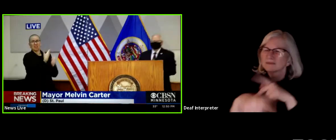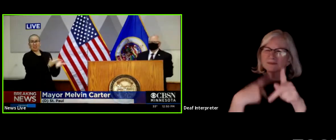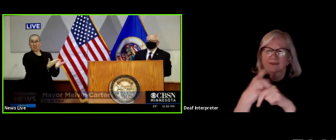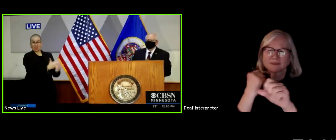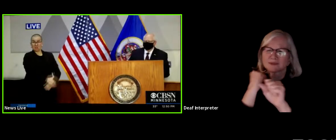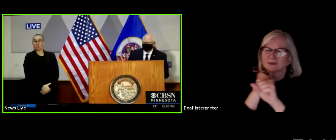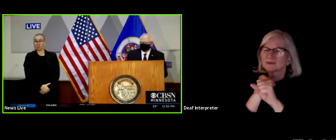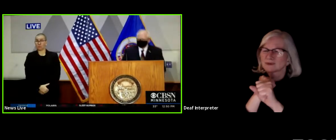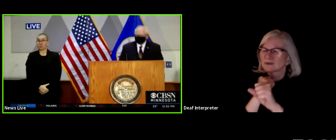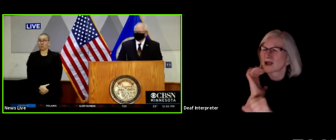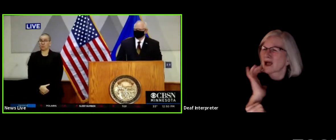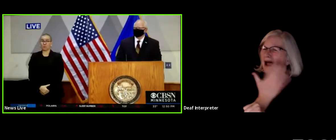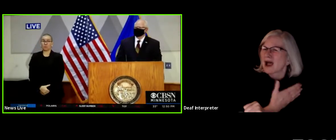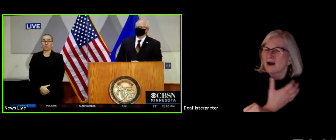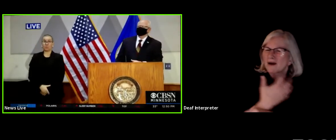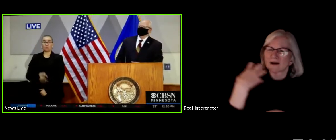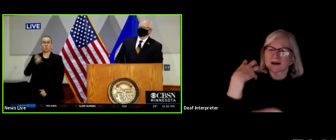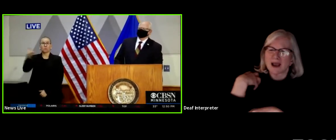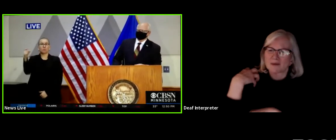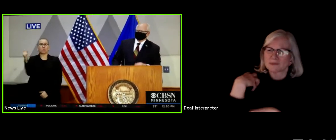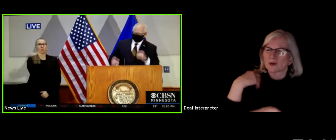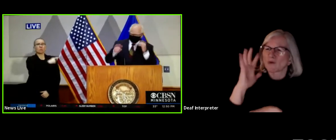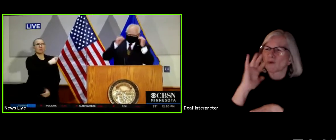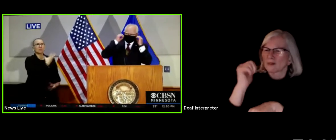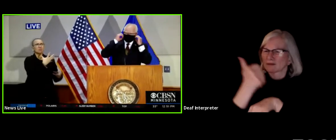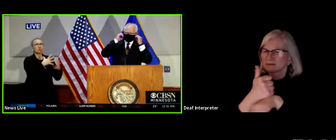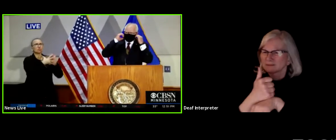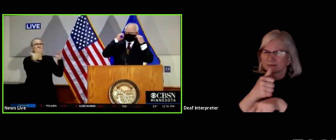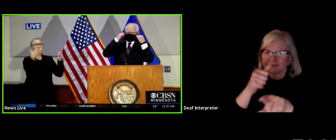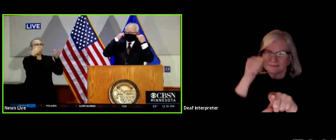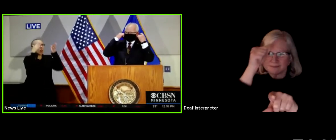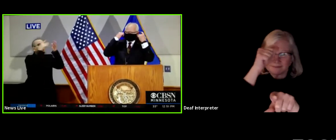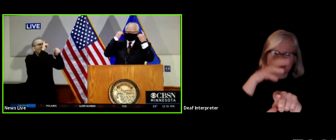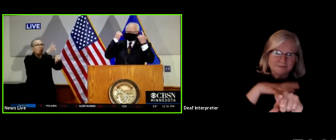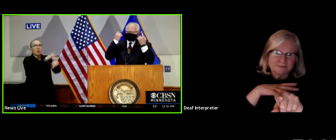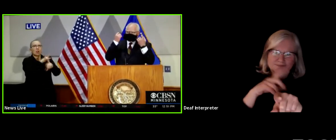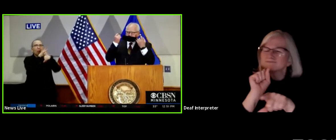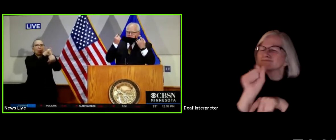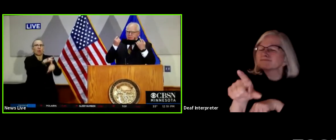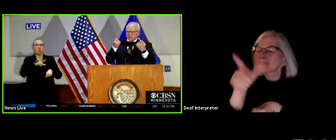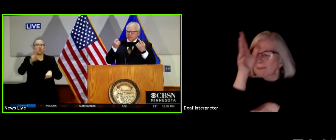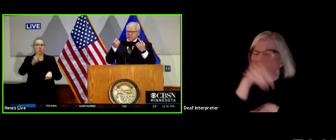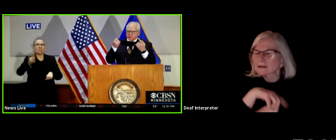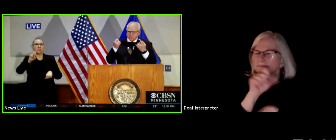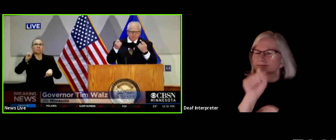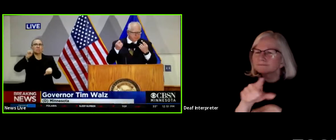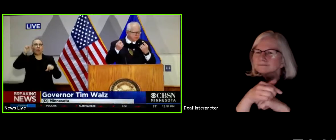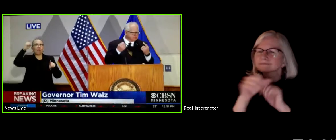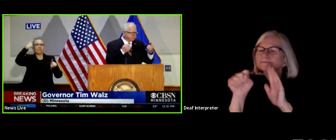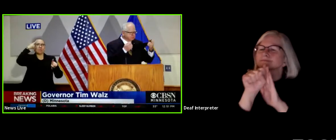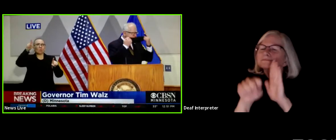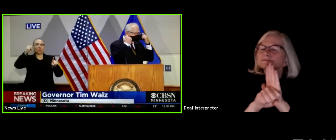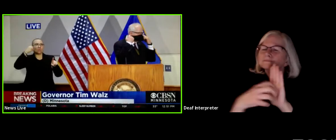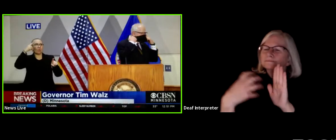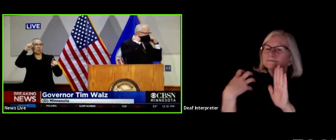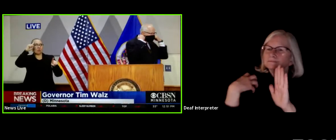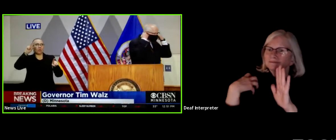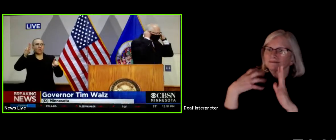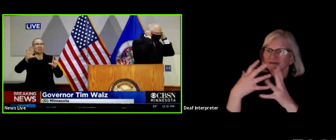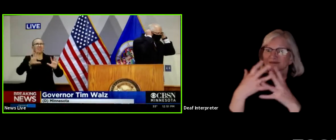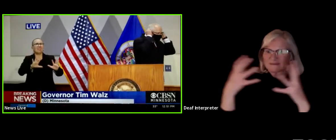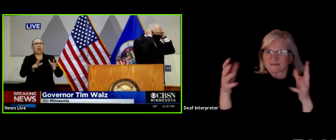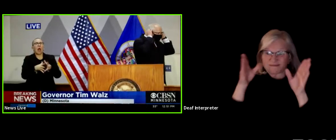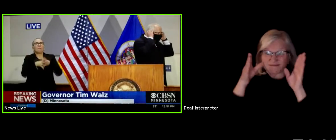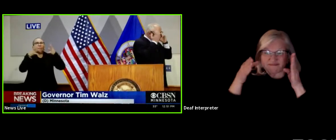With so much focus on the U.S. capitals or the state capitals around the country, how much concern is there for the surrounding buildings in this area,